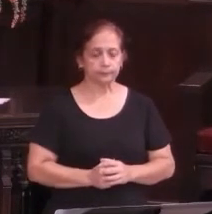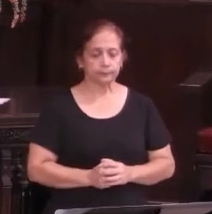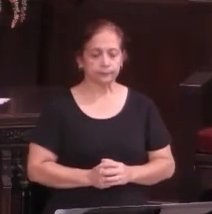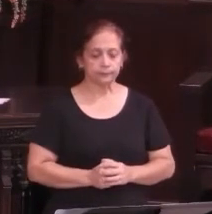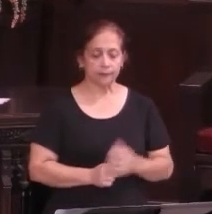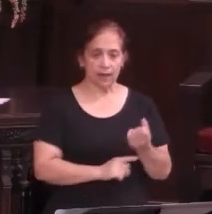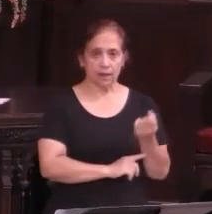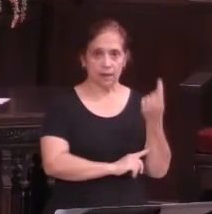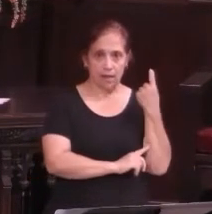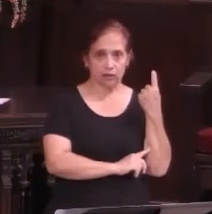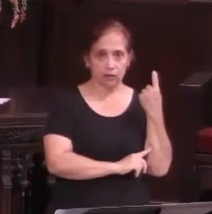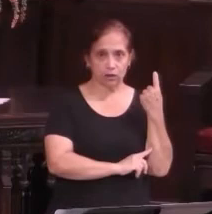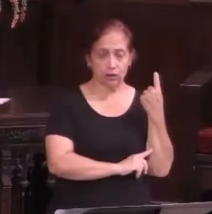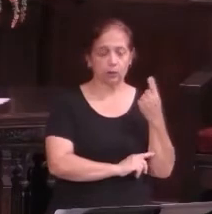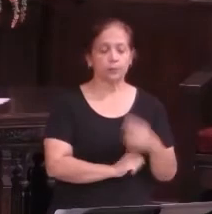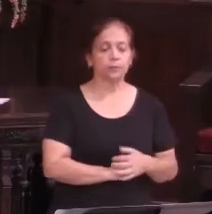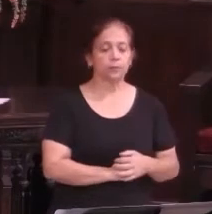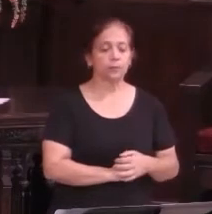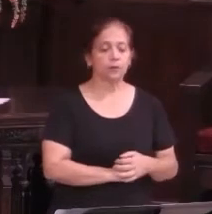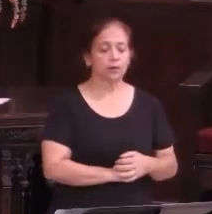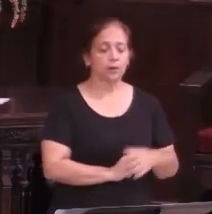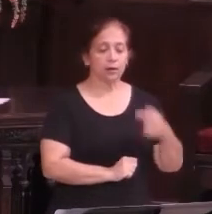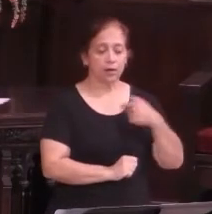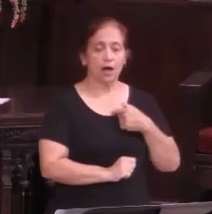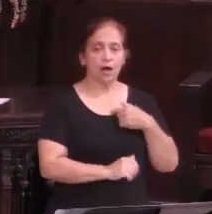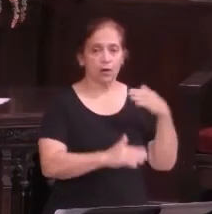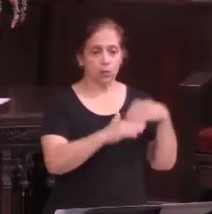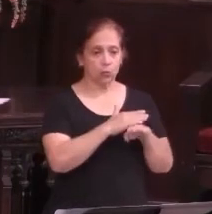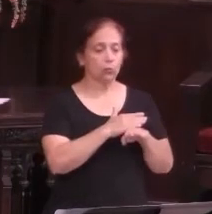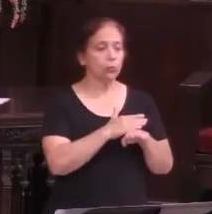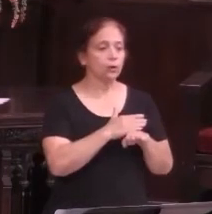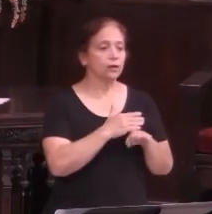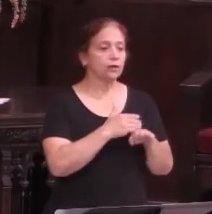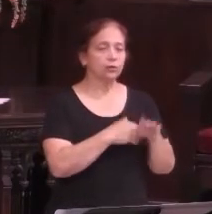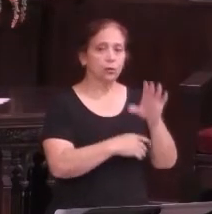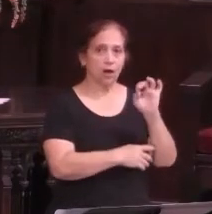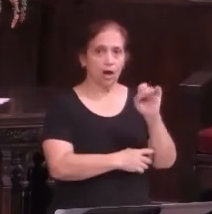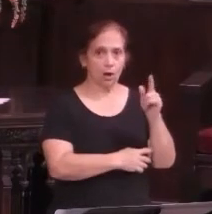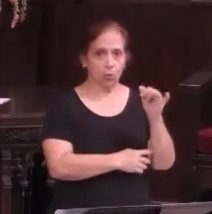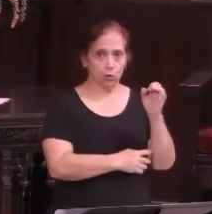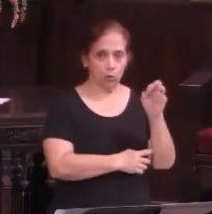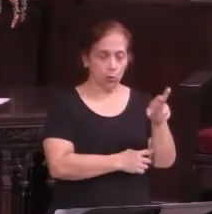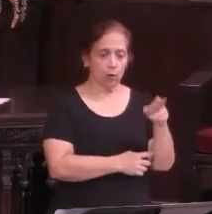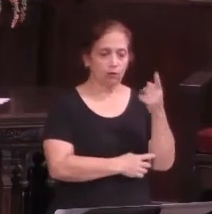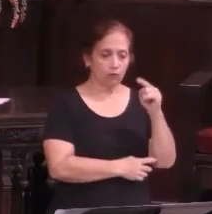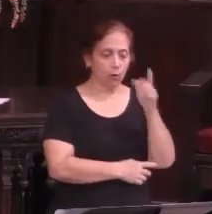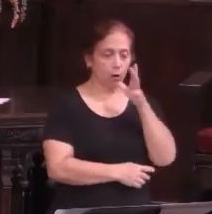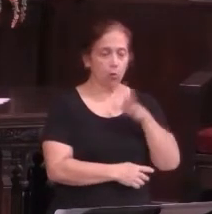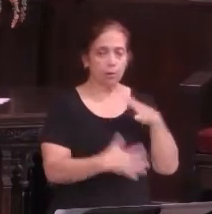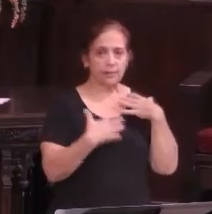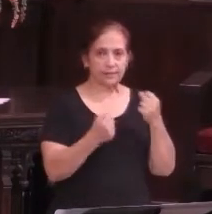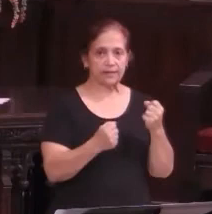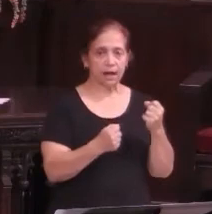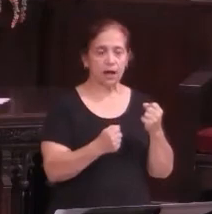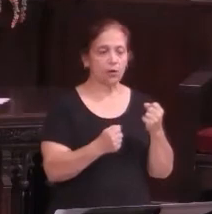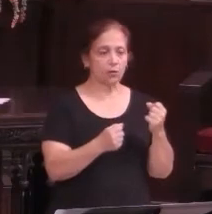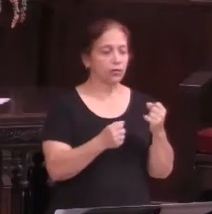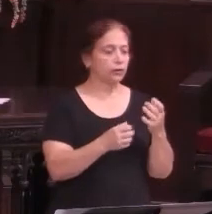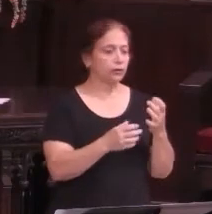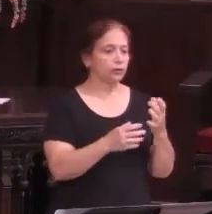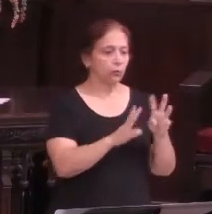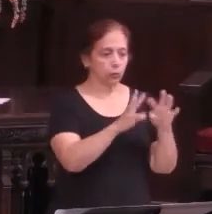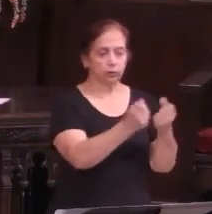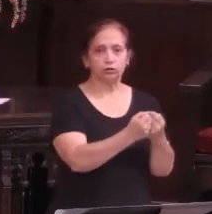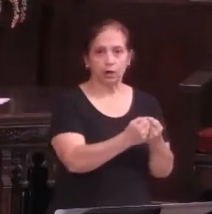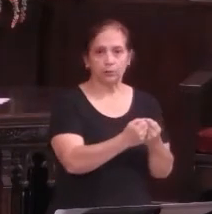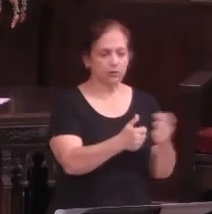A year ago today, I was in Guayaquil, Ecuador for a women's health symposium, the first of its kind in the